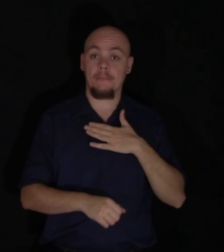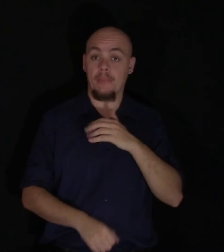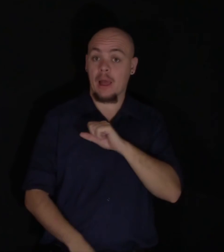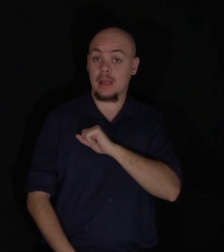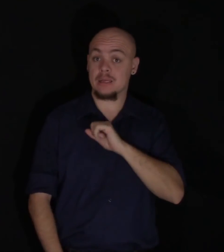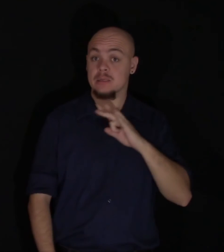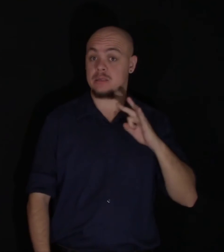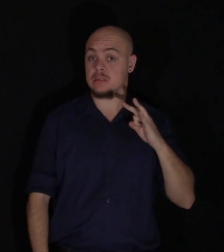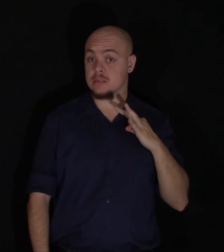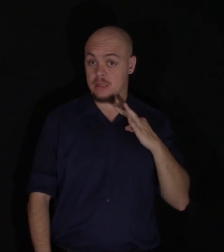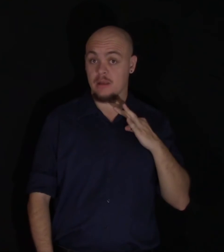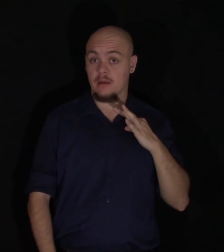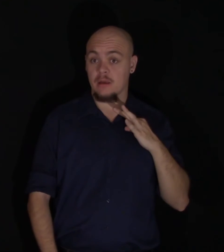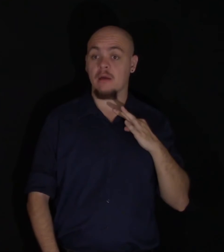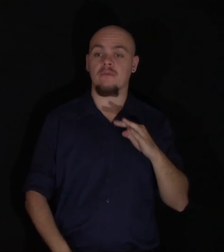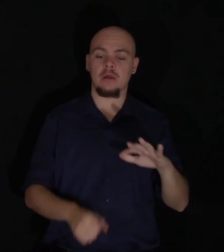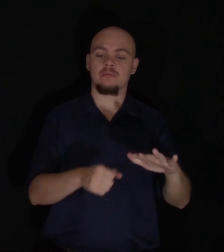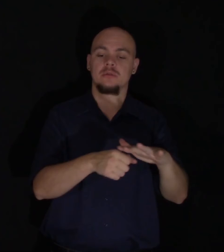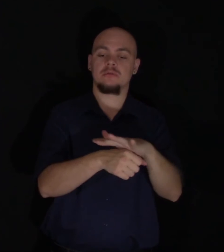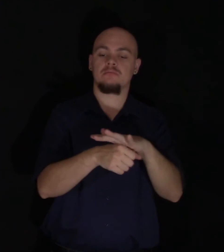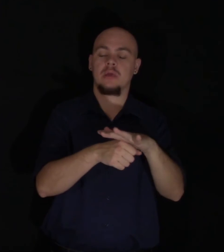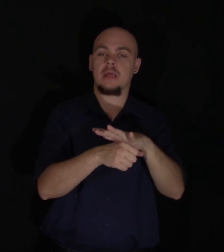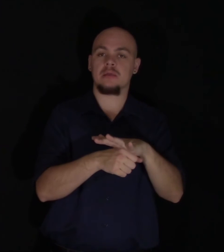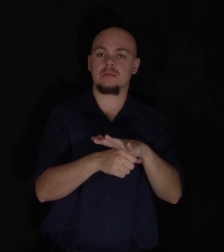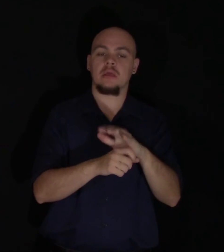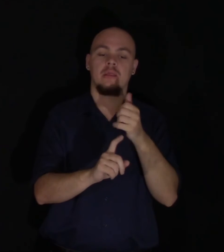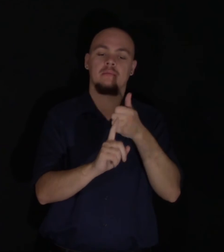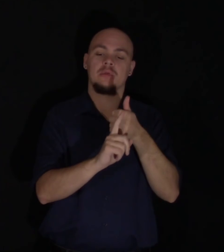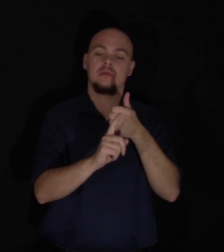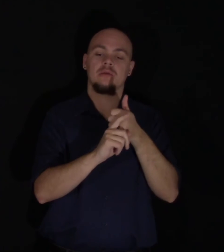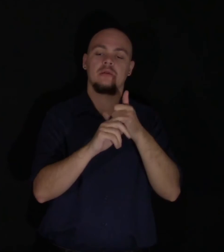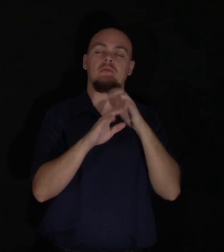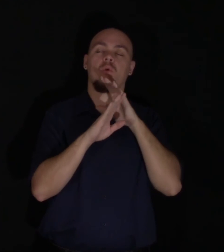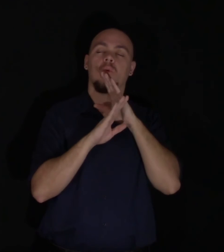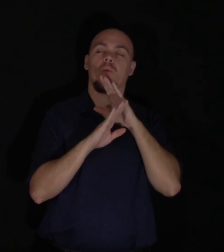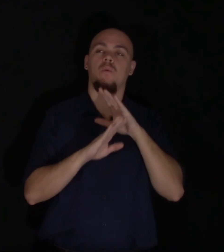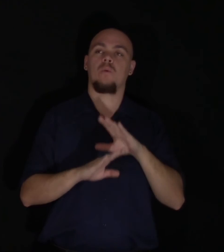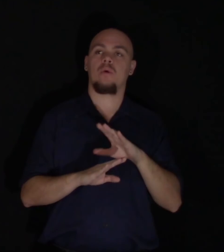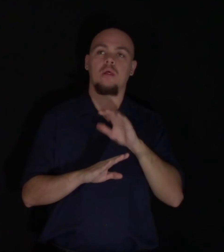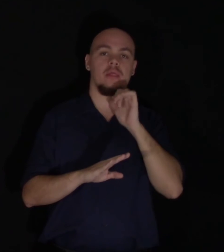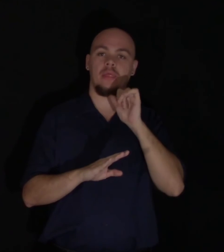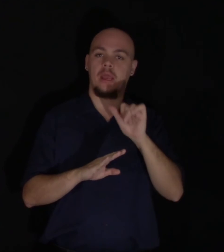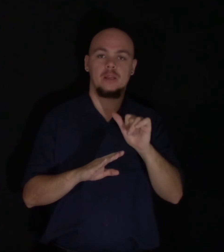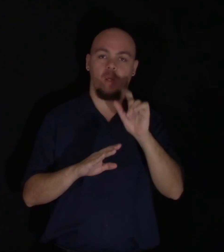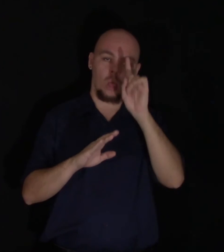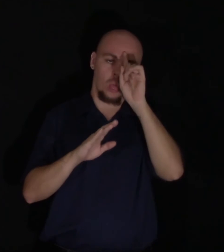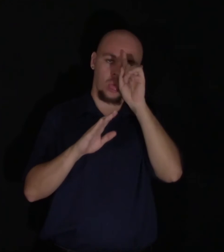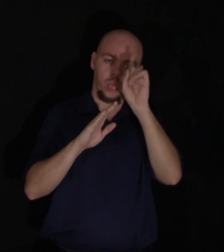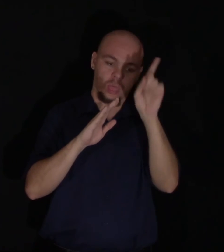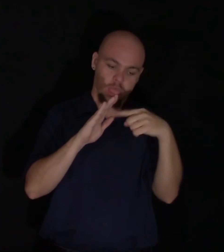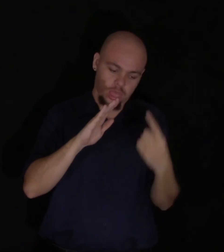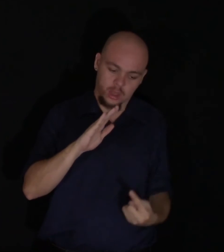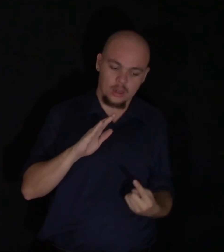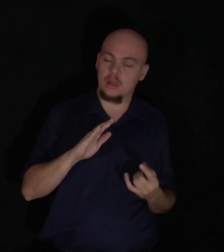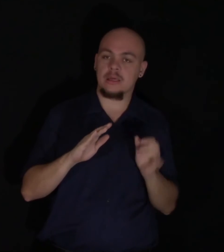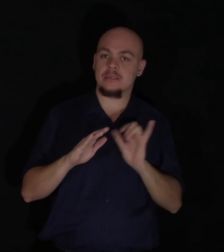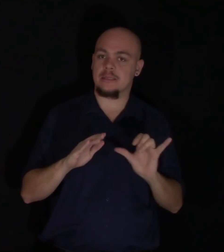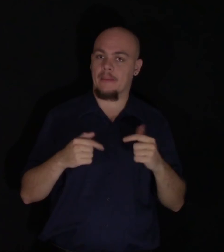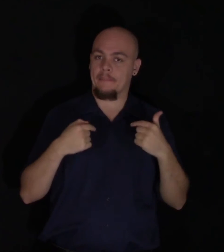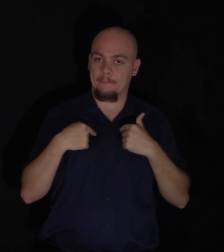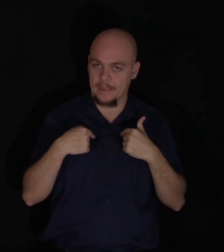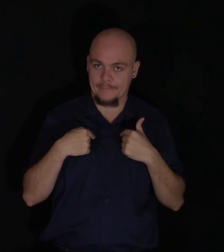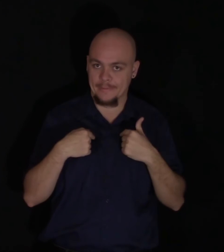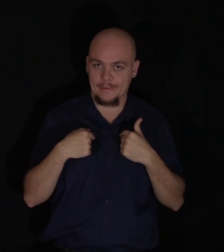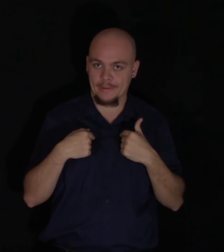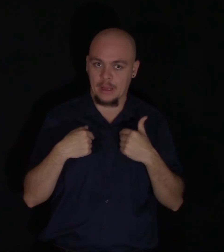staff to be able to have a space where they can self-reflect so that they don't spiral down the way I did. And furthermore,